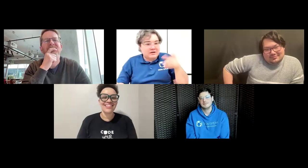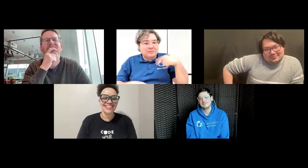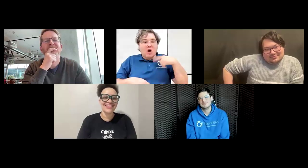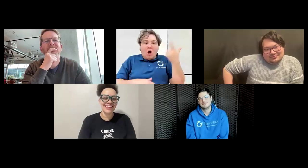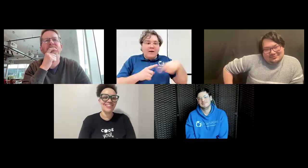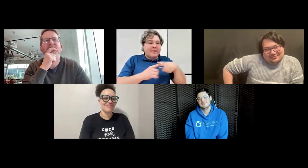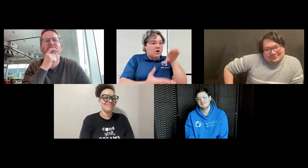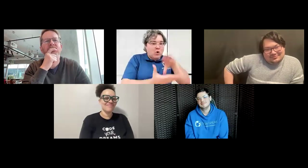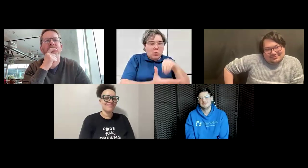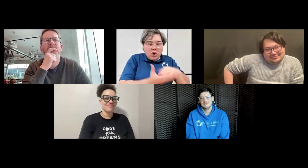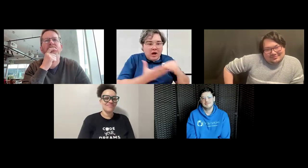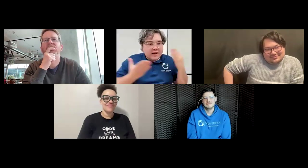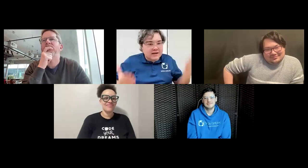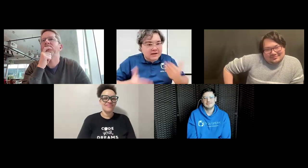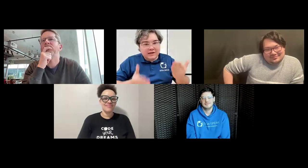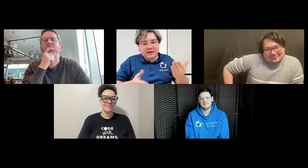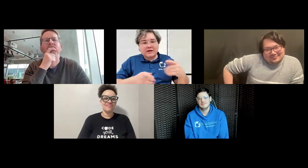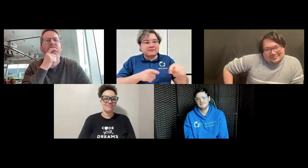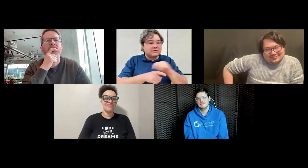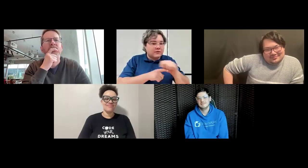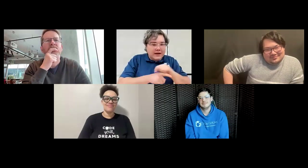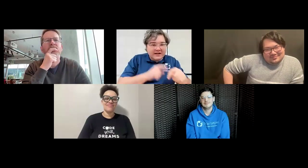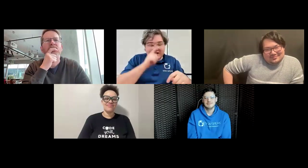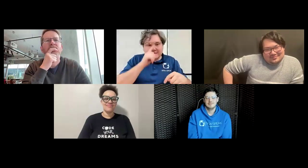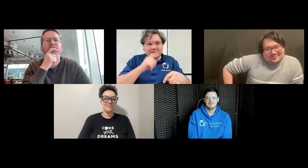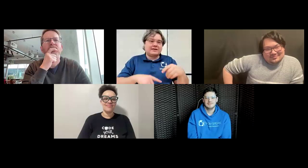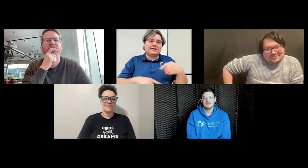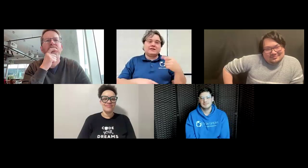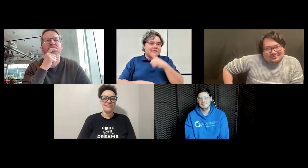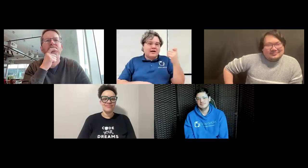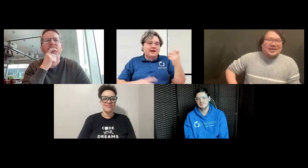we may just say like, go ahead and have fun and go ahead and learn. And so it's a learning environment.